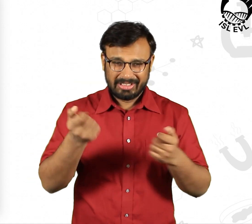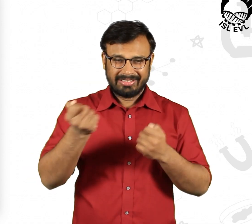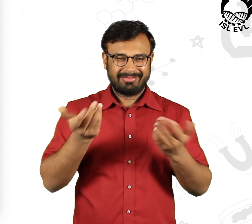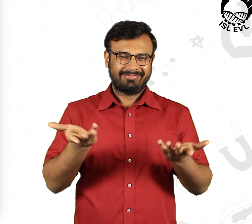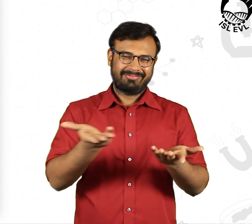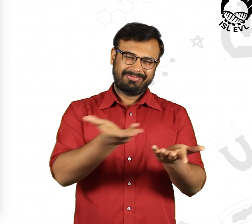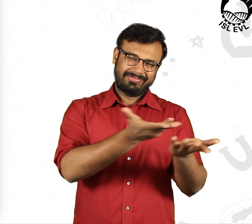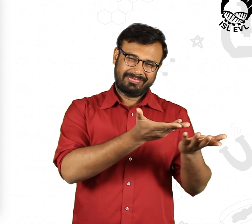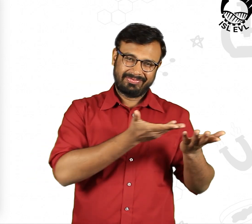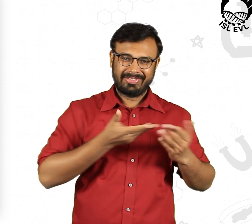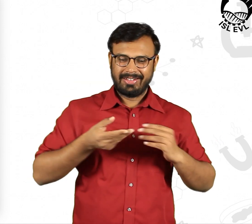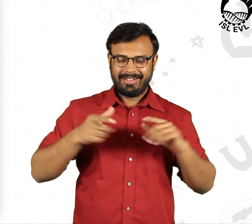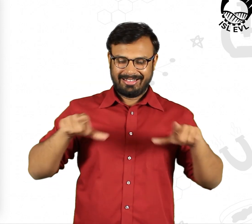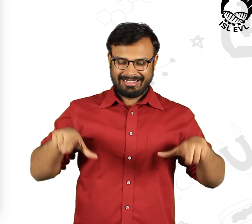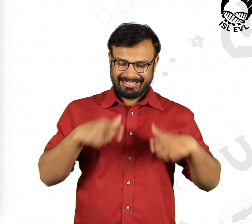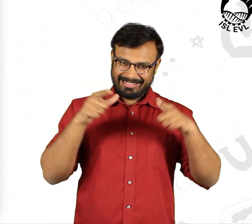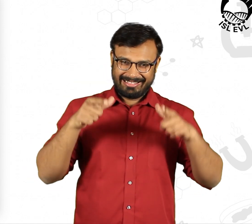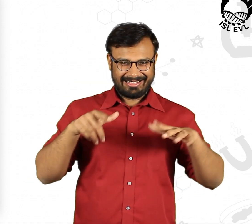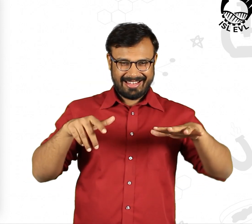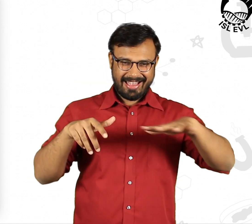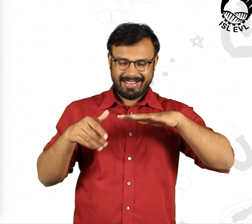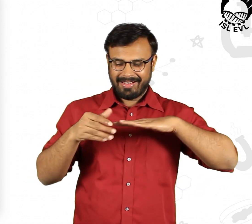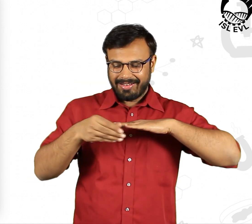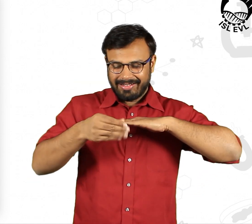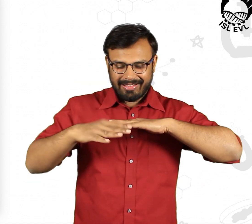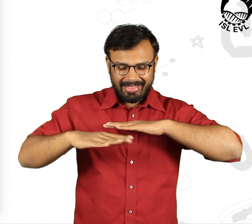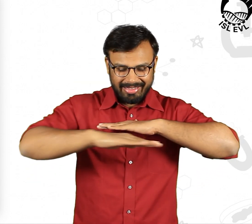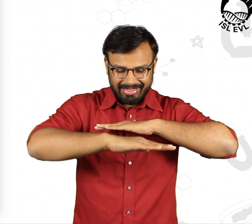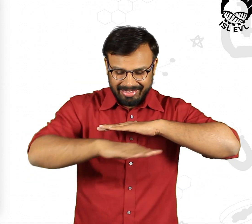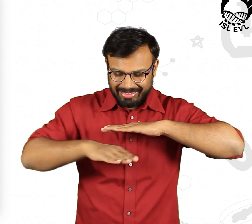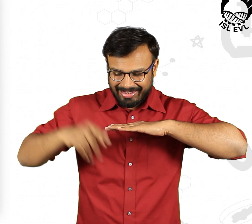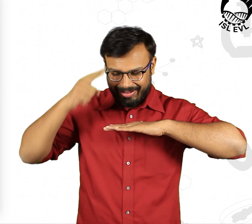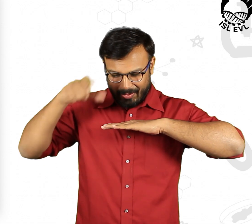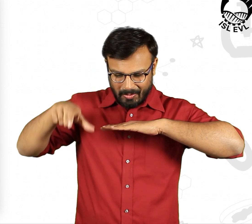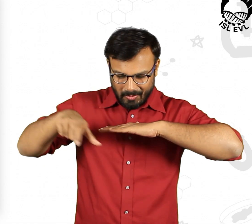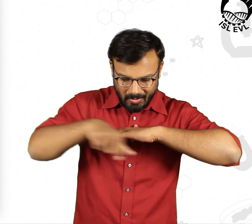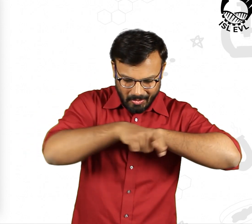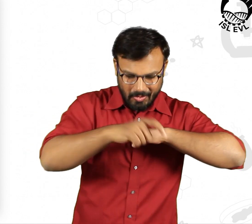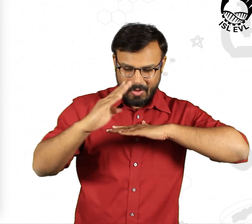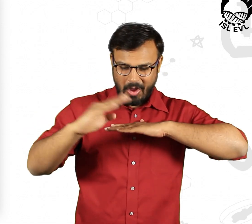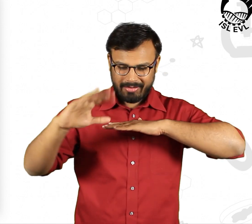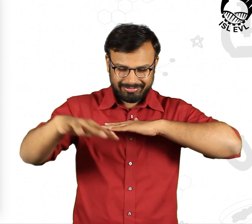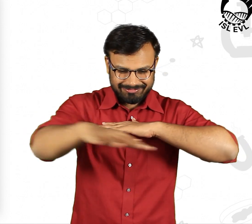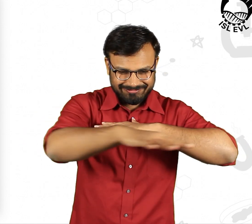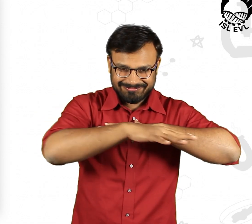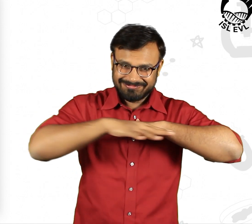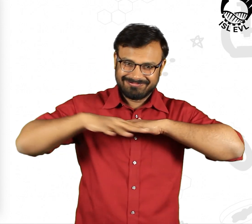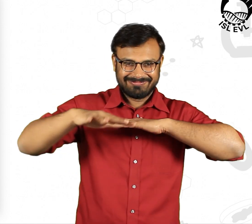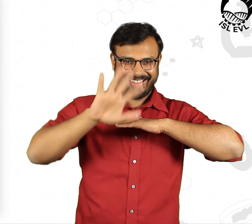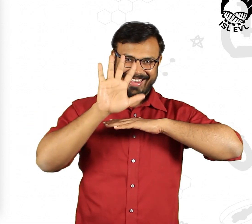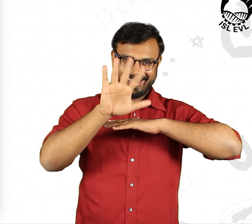Fragments, especially near the edges, have more light